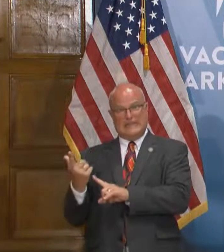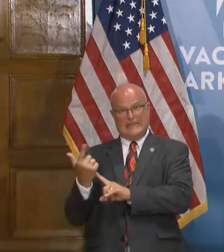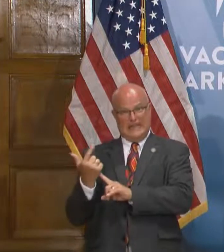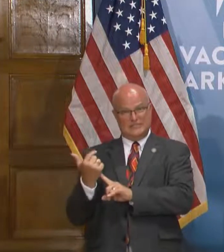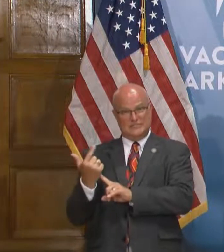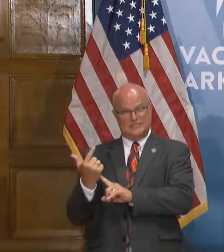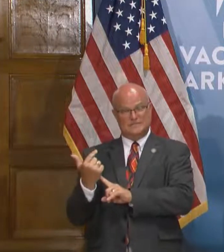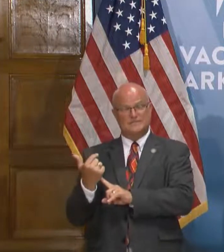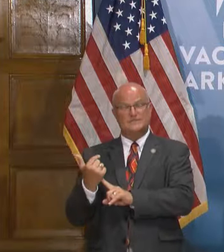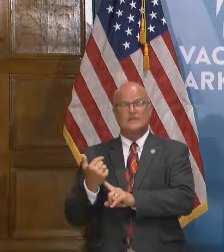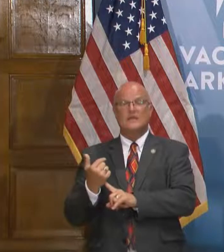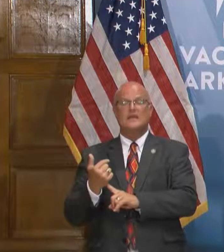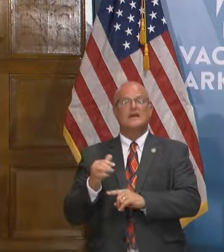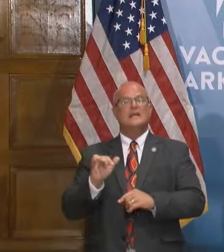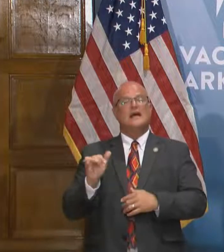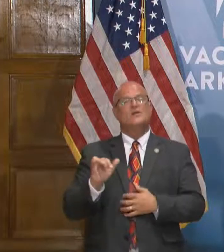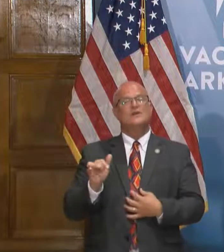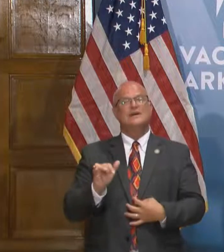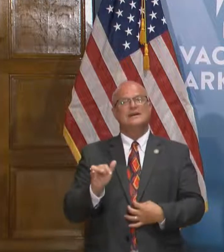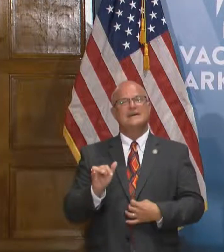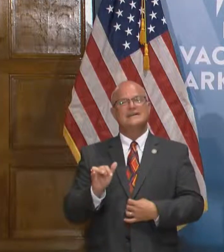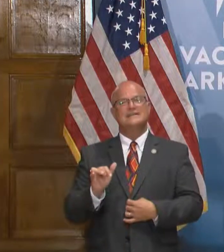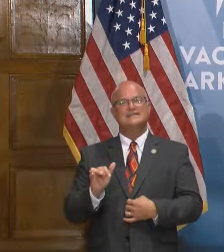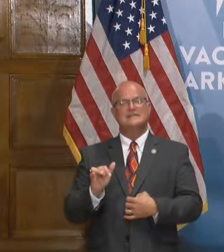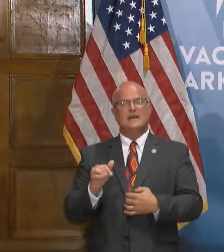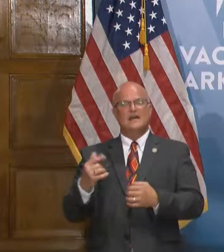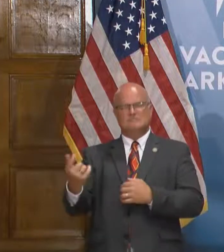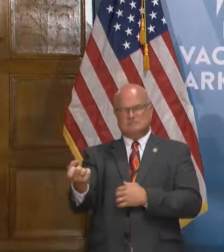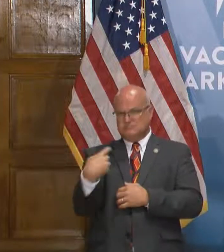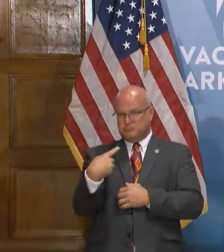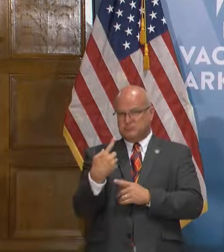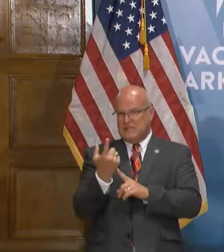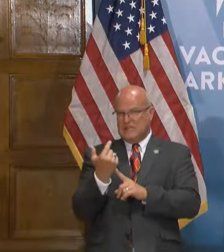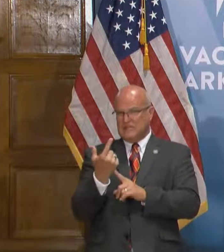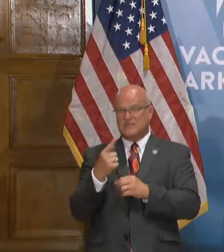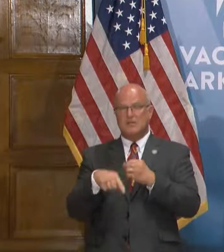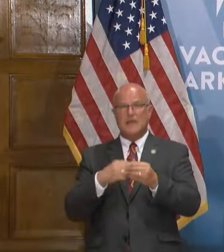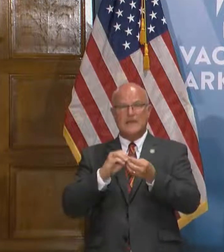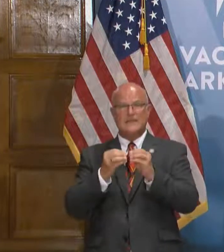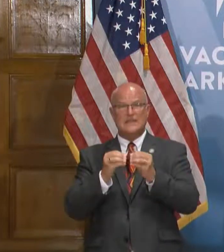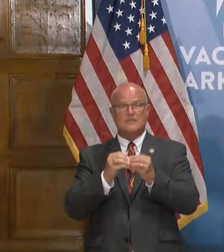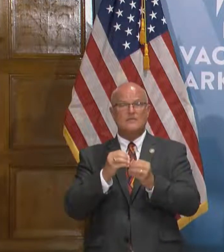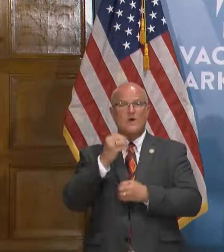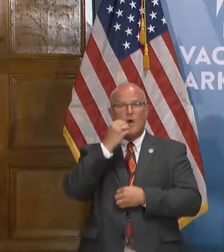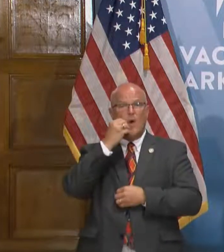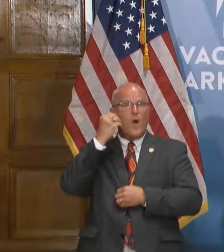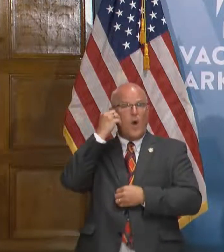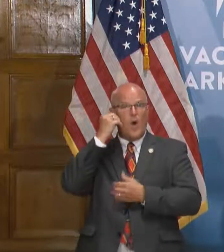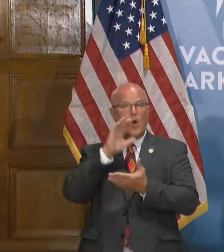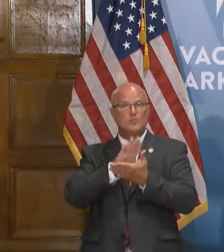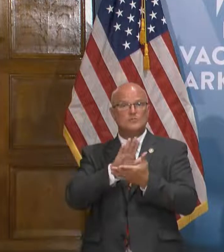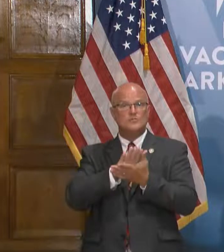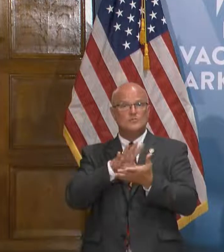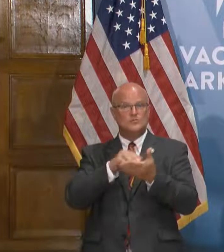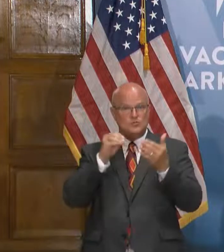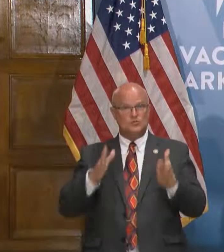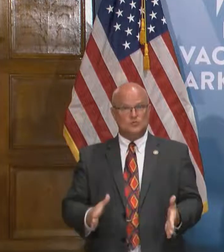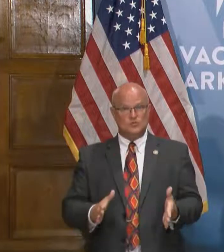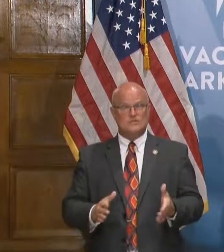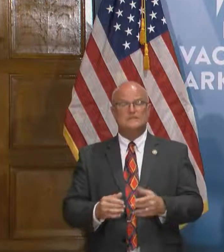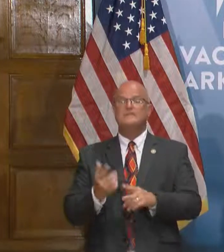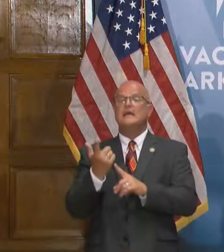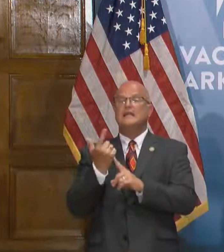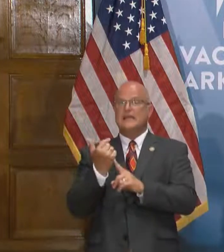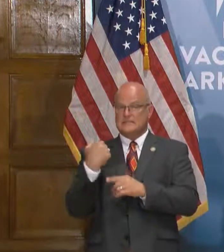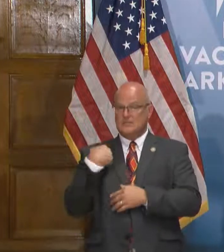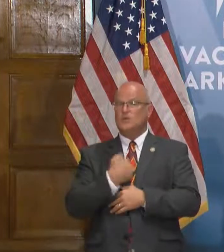last year. Likewise, often the question came up last year about the number of homeschool students. And last year